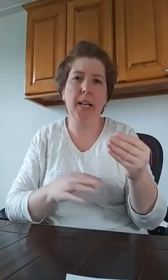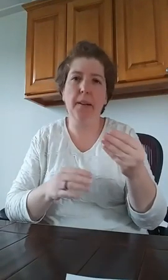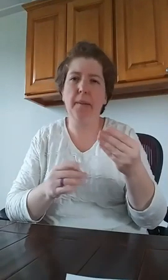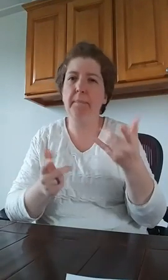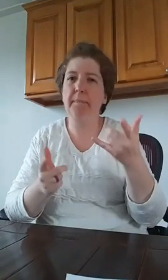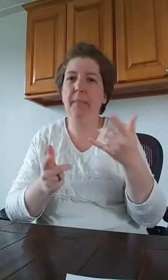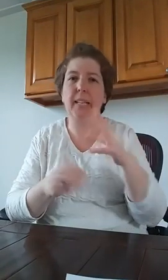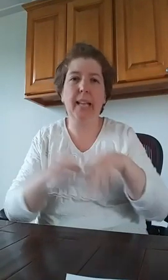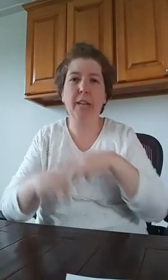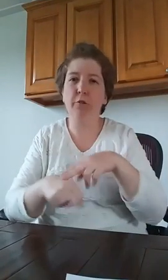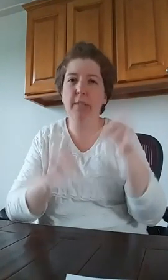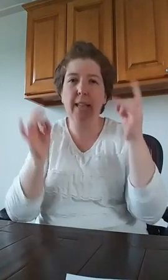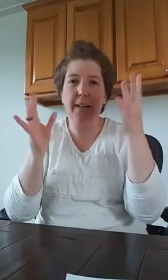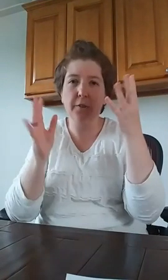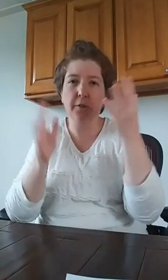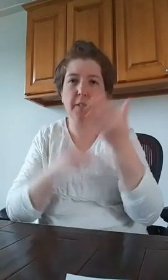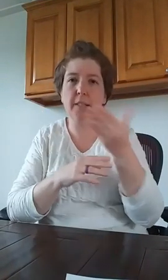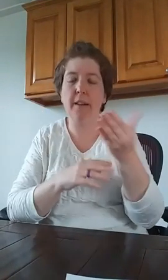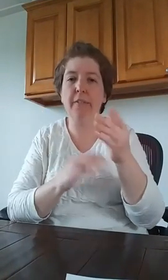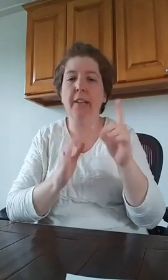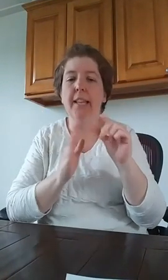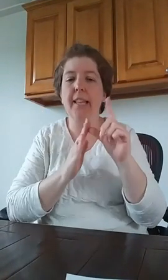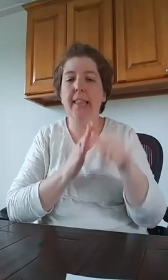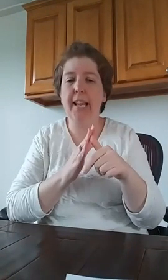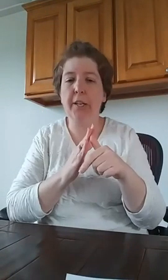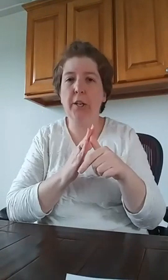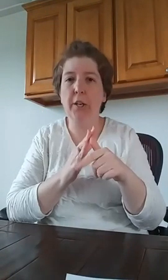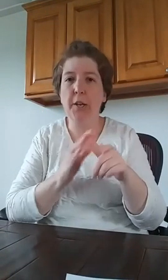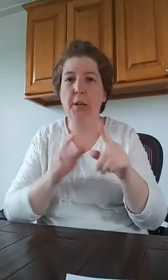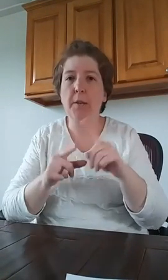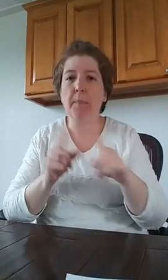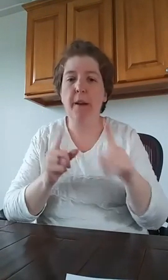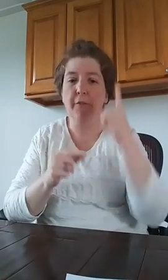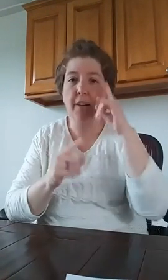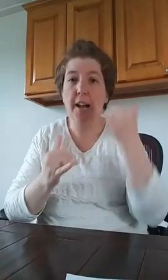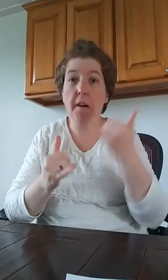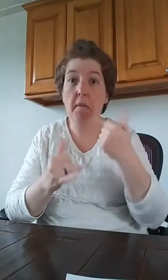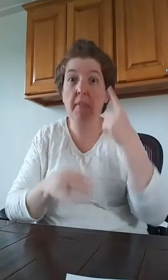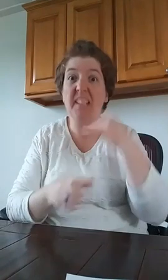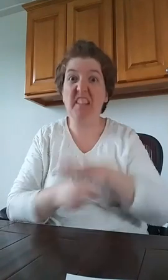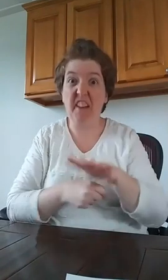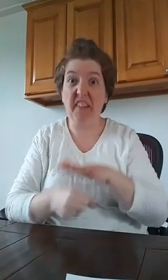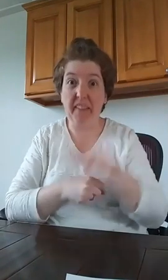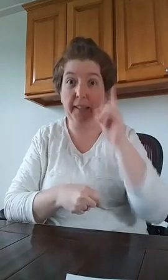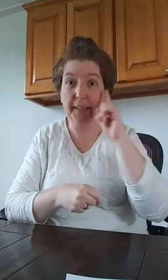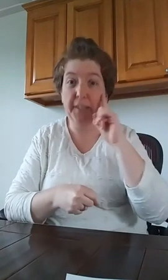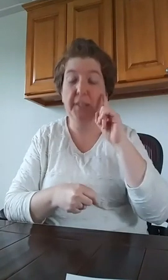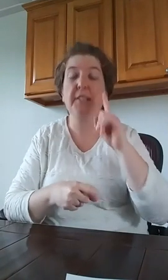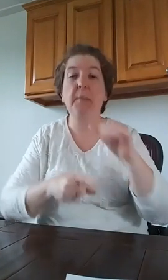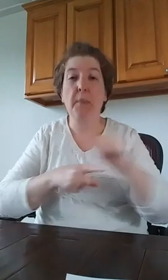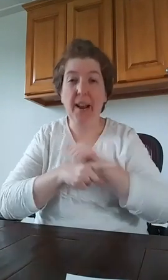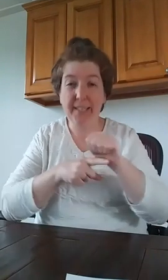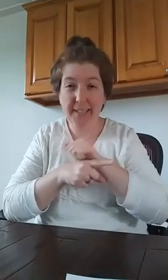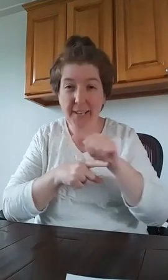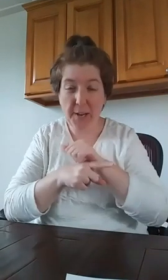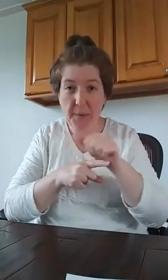like natural disasters and stuff later but for now that's enough i think practice them